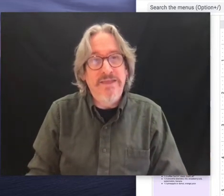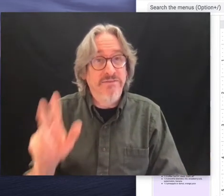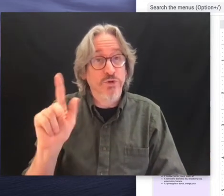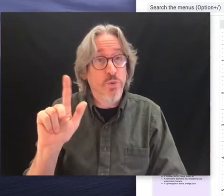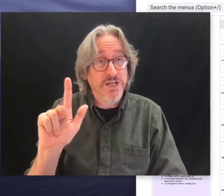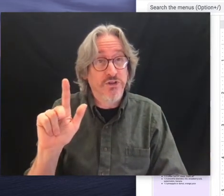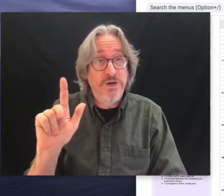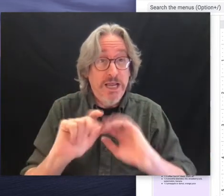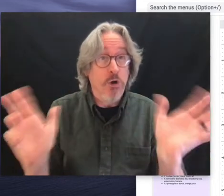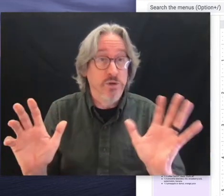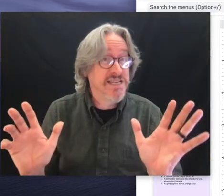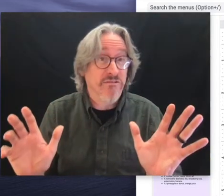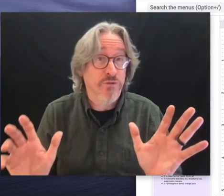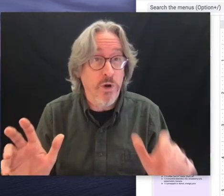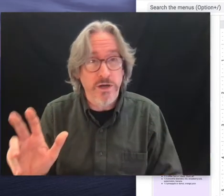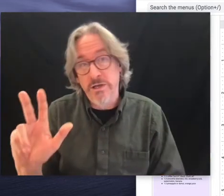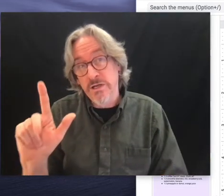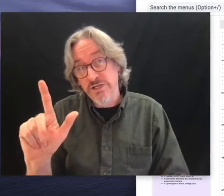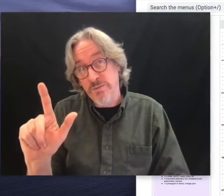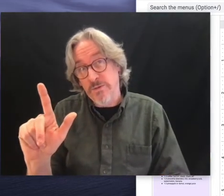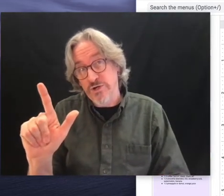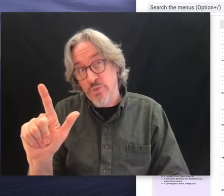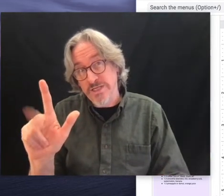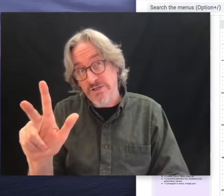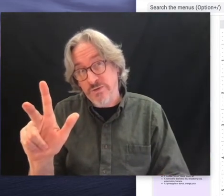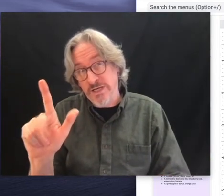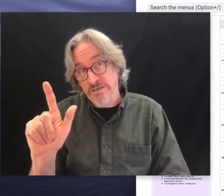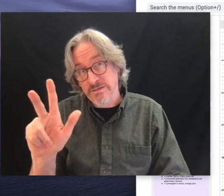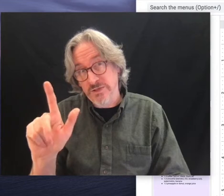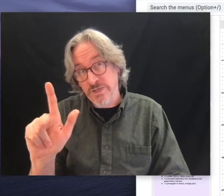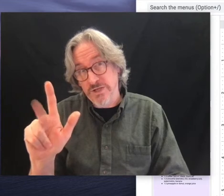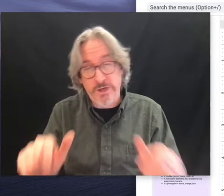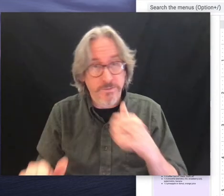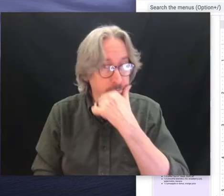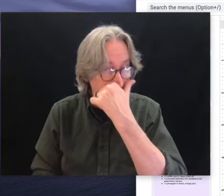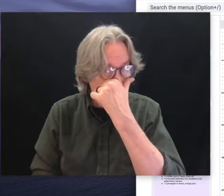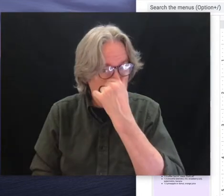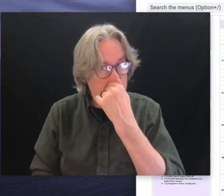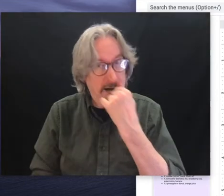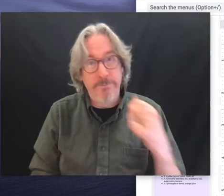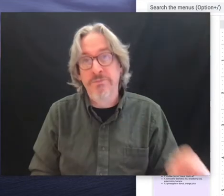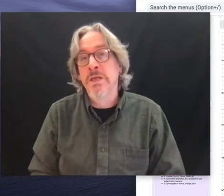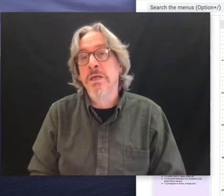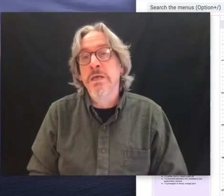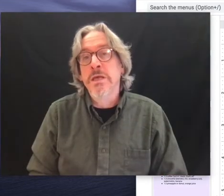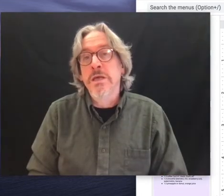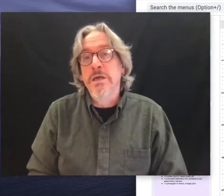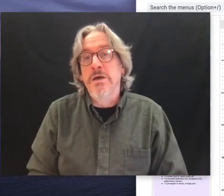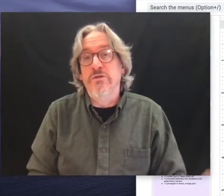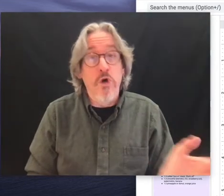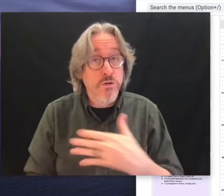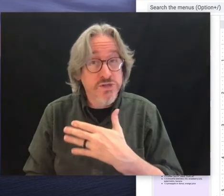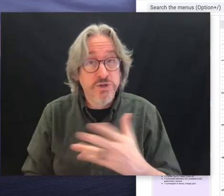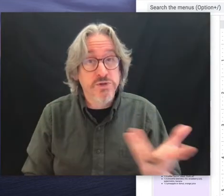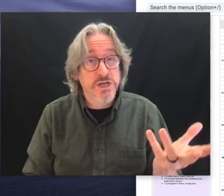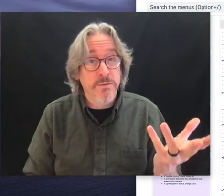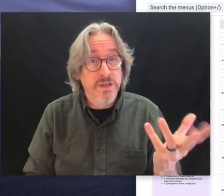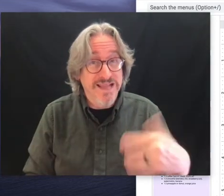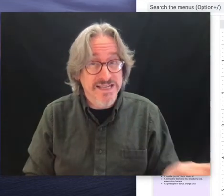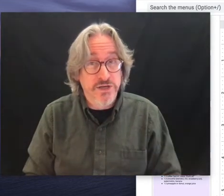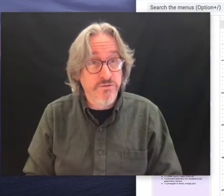cruel, and they give you 23 in almost every one. So remember, 23, Um, they'll also